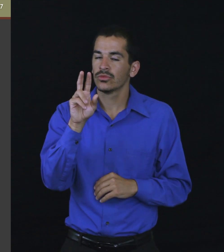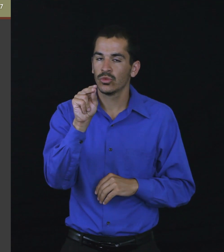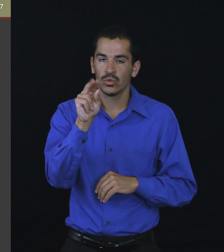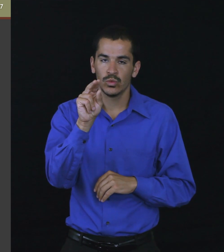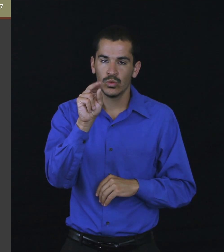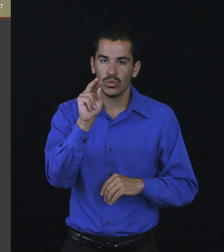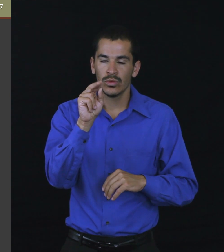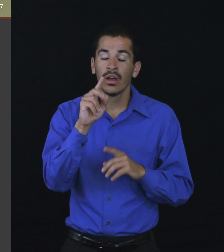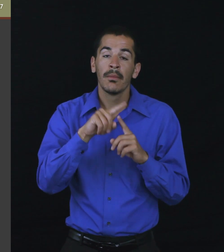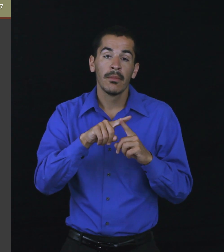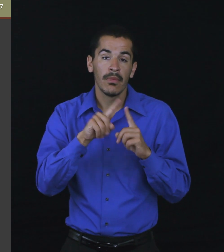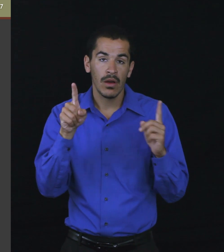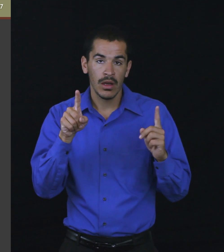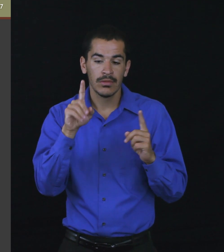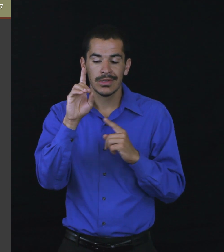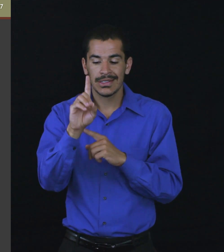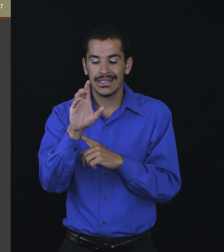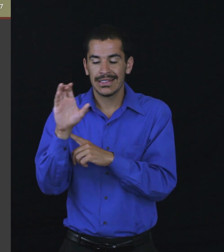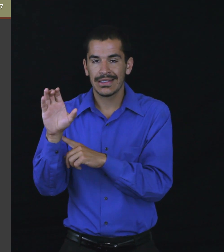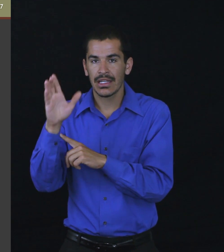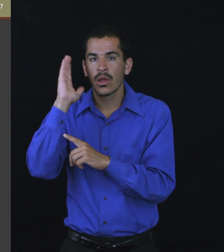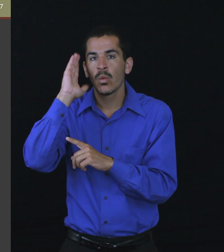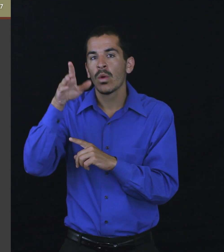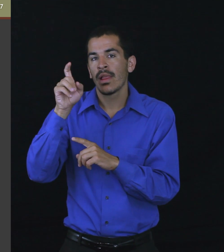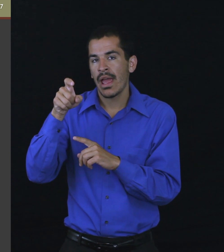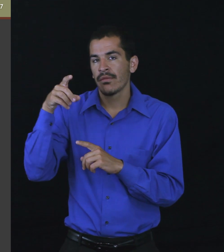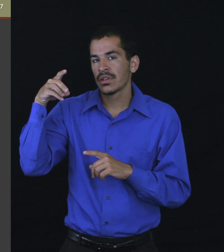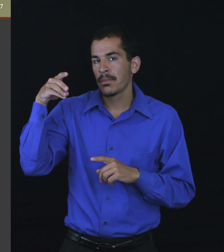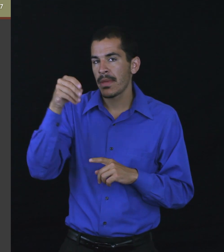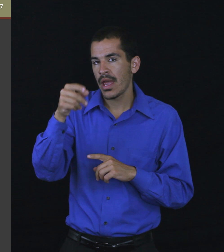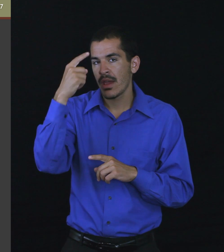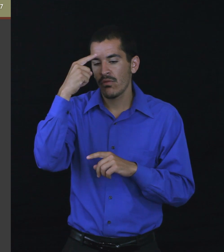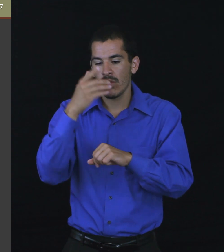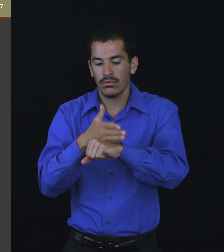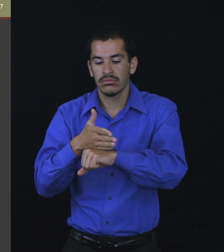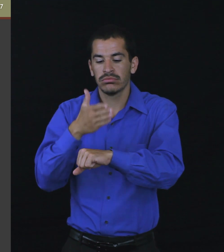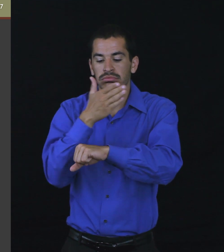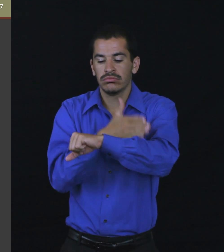pay for improvements to DCC offices.